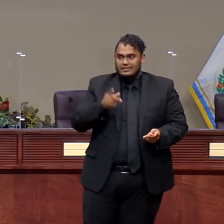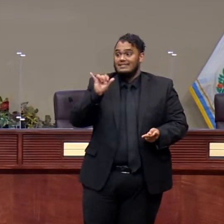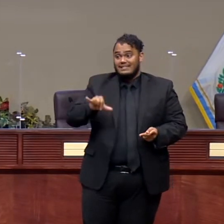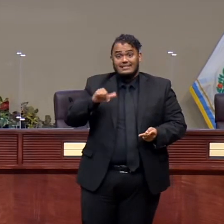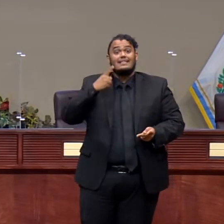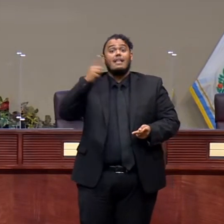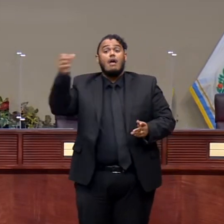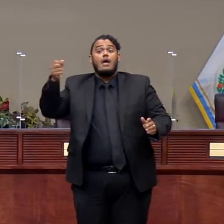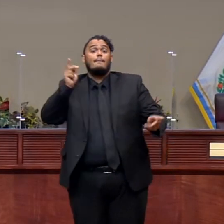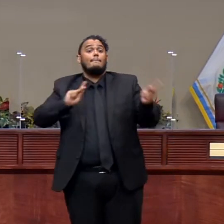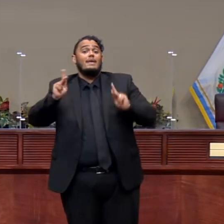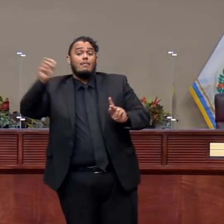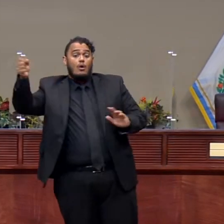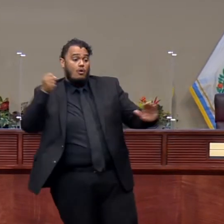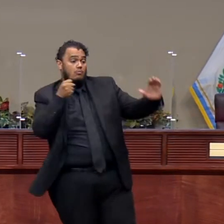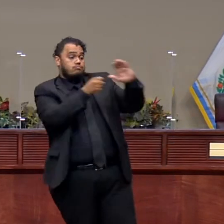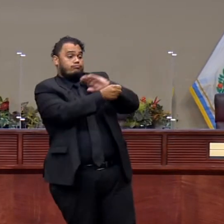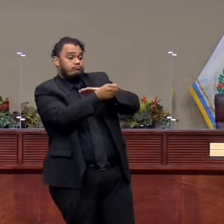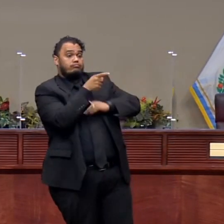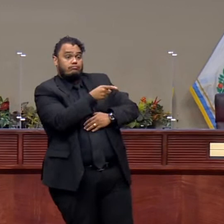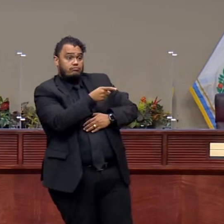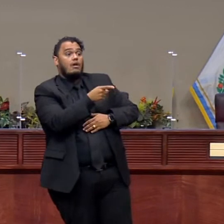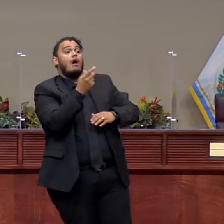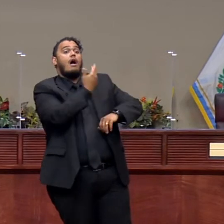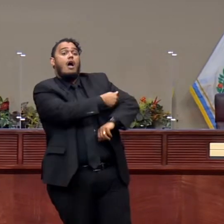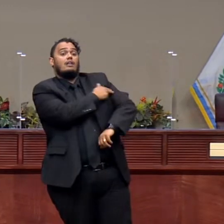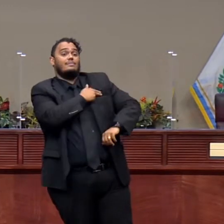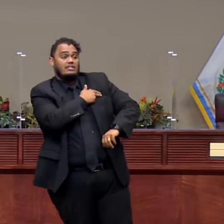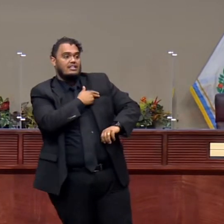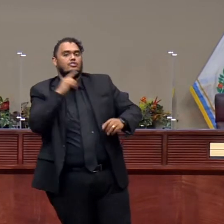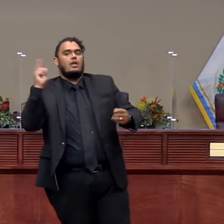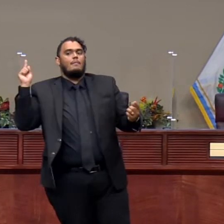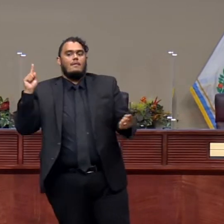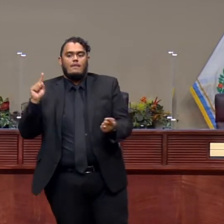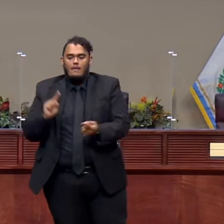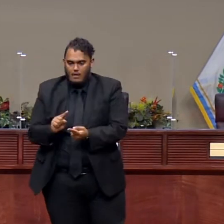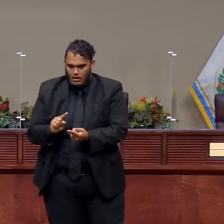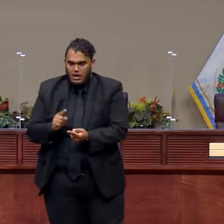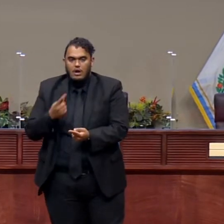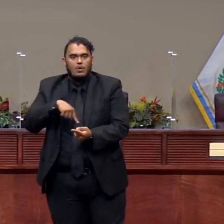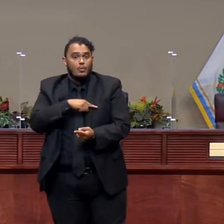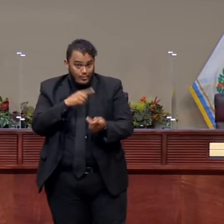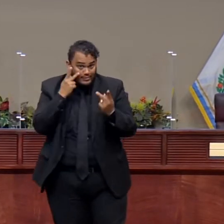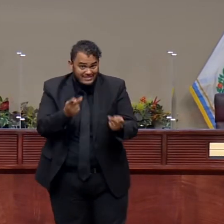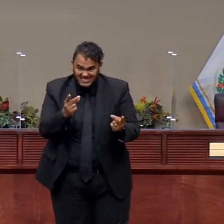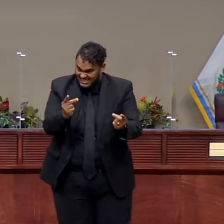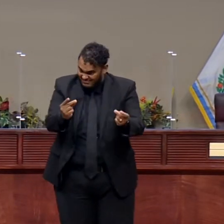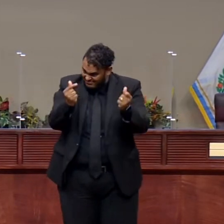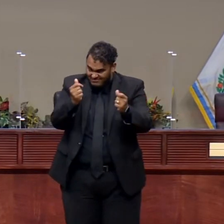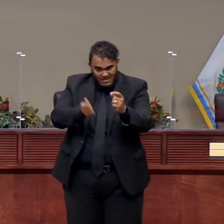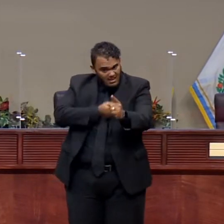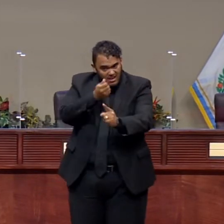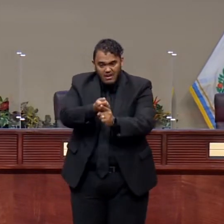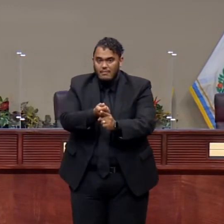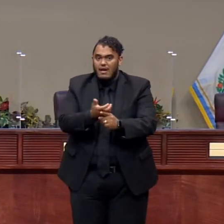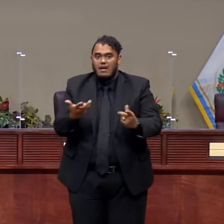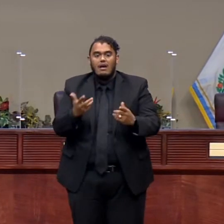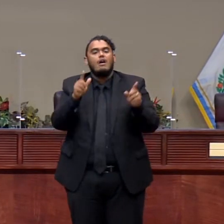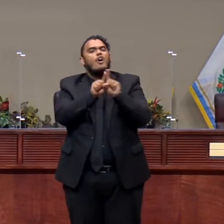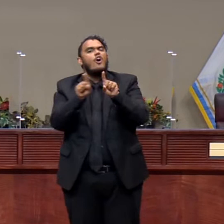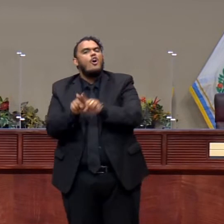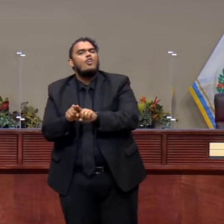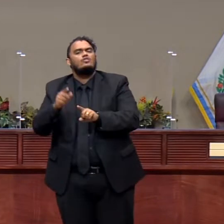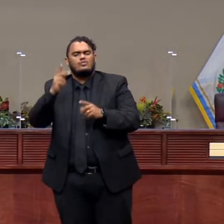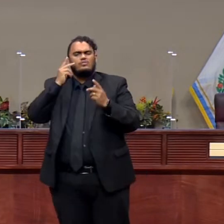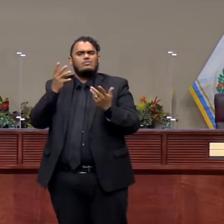is intended to decrease hospitalizations. So immediately after we saw that. We also have seen some changes in the number